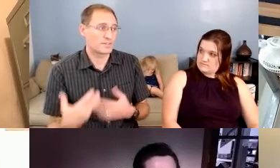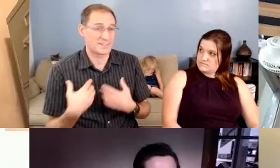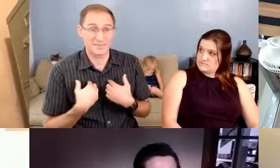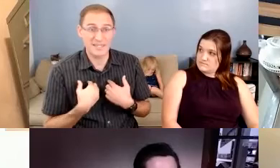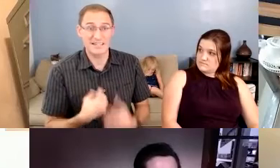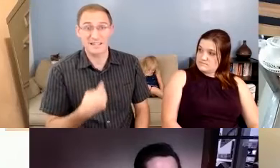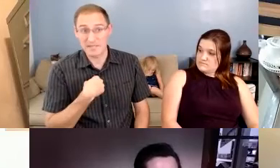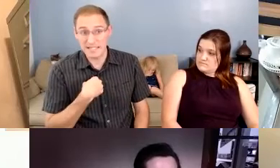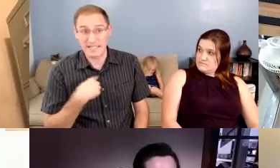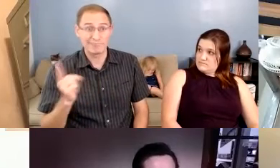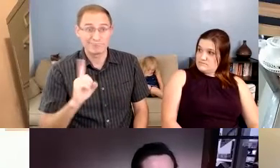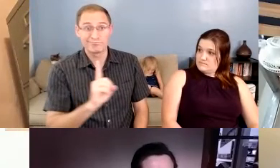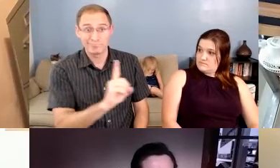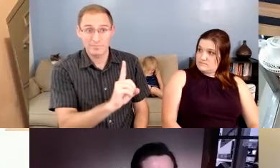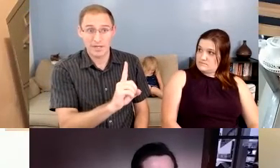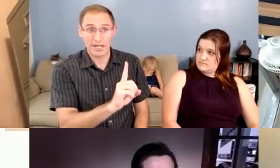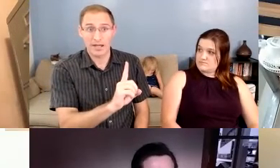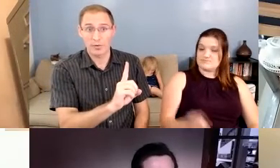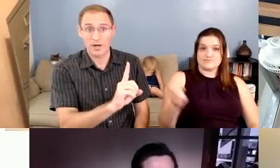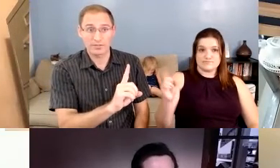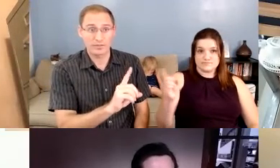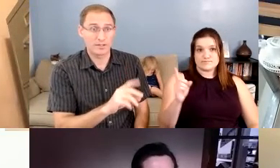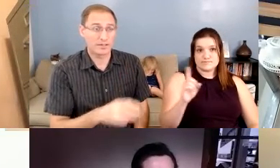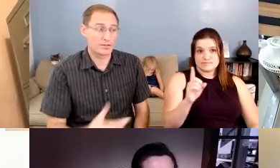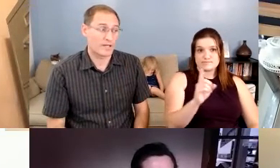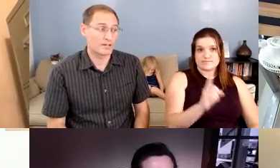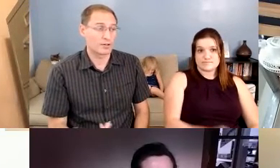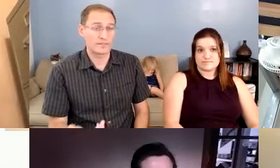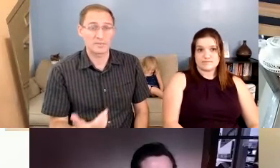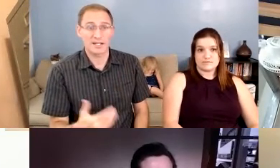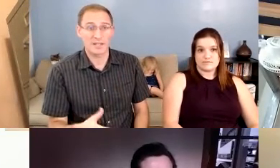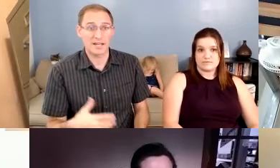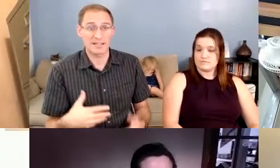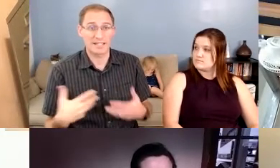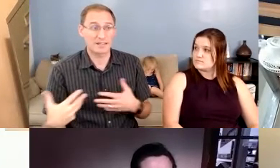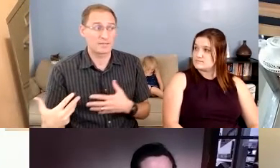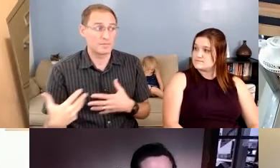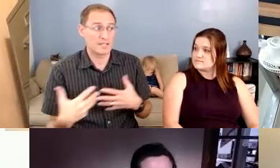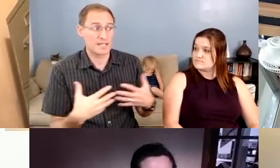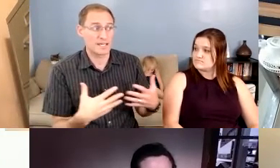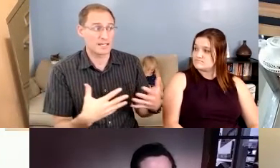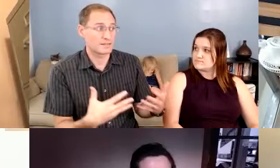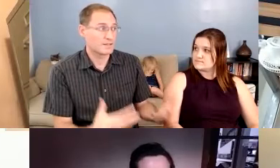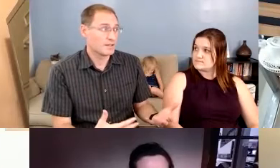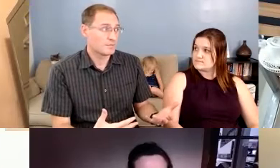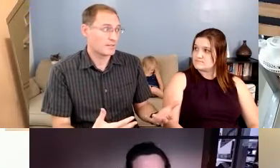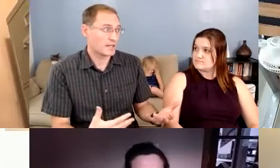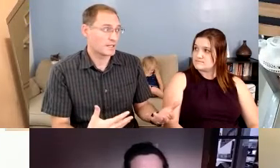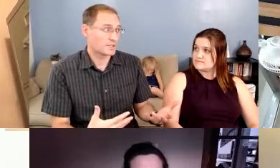or if it's like me, I walked away. Or if I'm talking about like me and